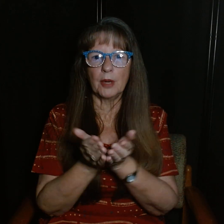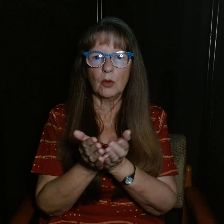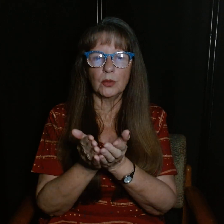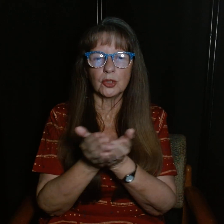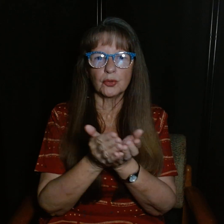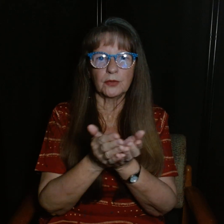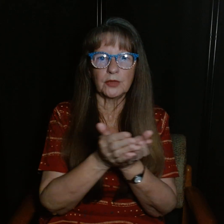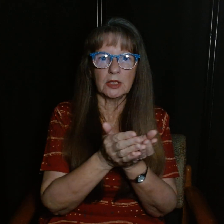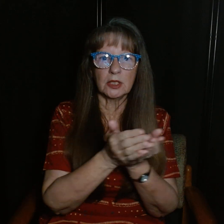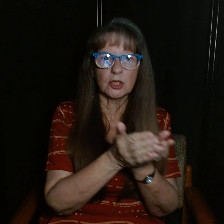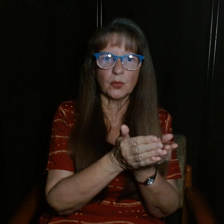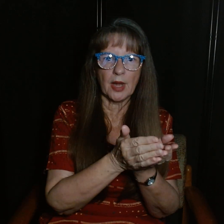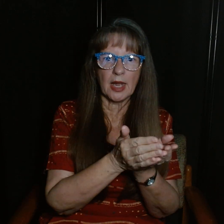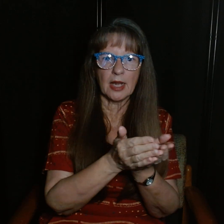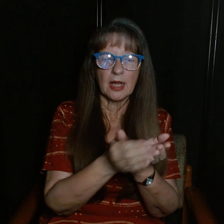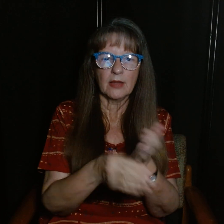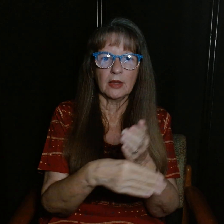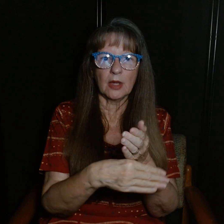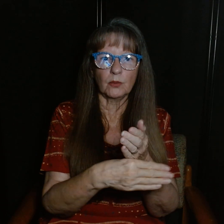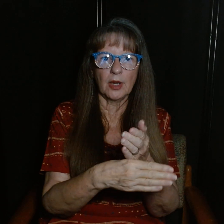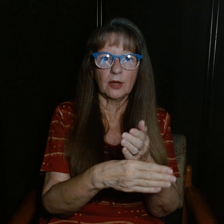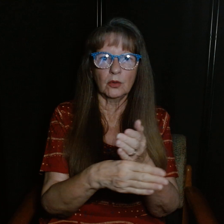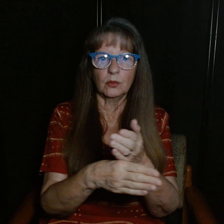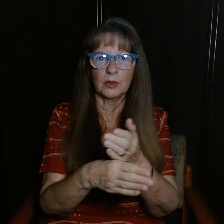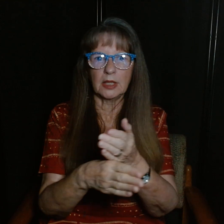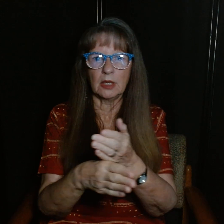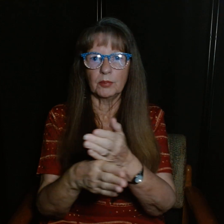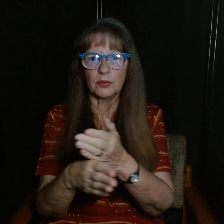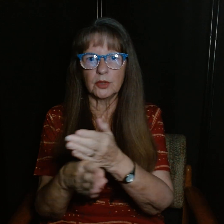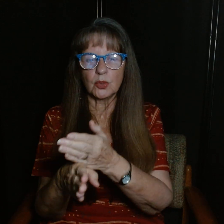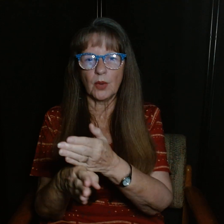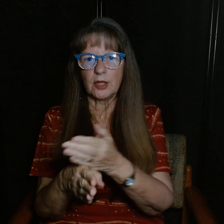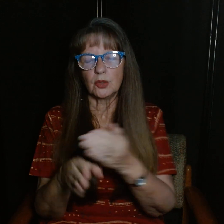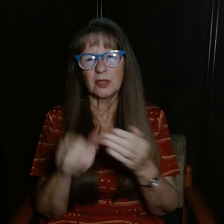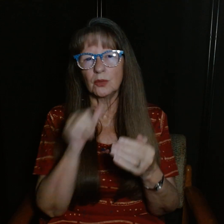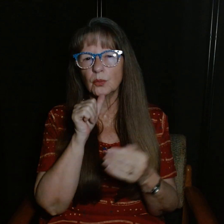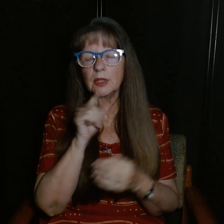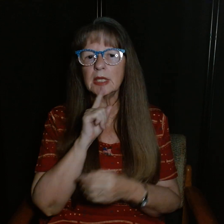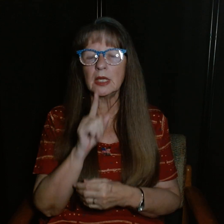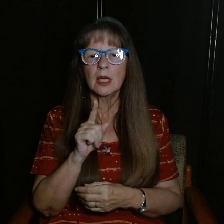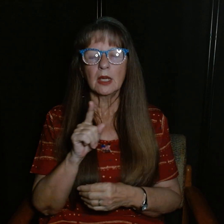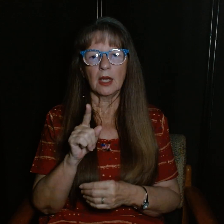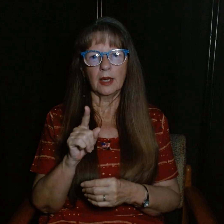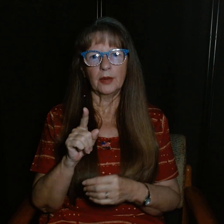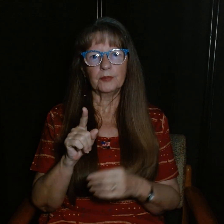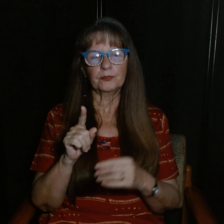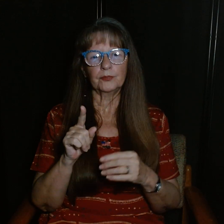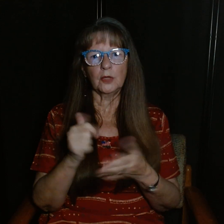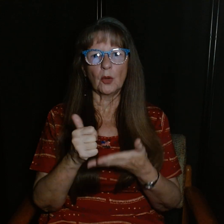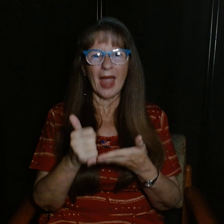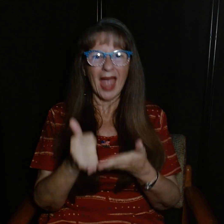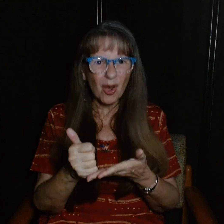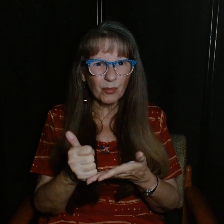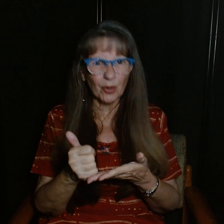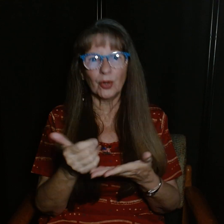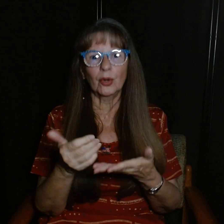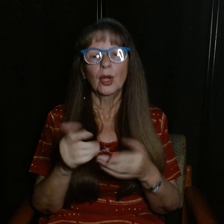was drifting this way, then that rudder would keep her this way. So it didn't really, help her